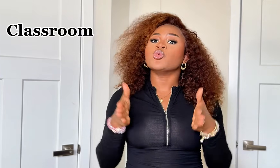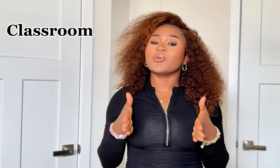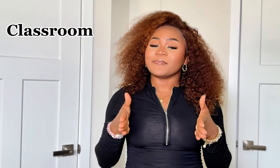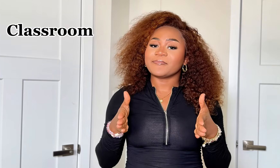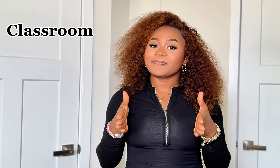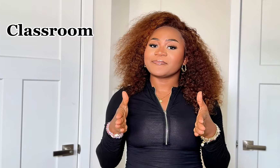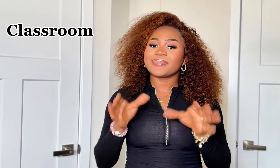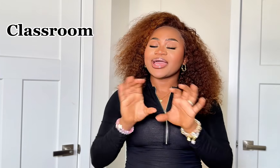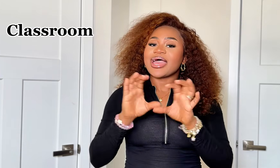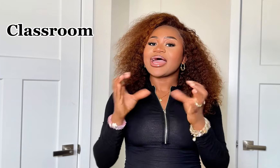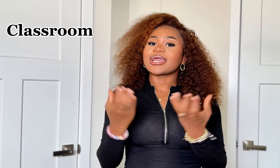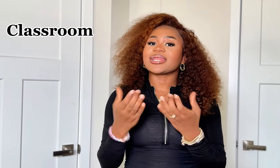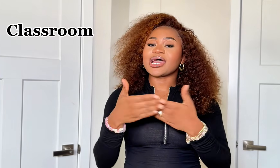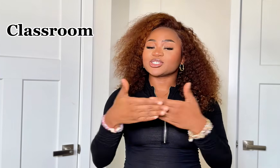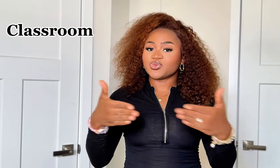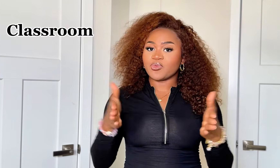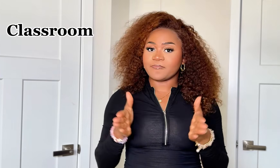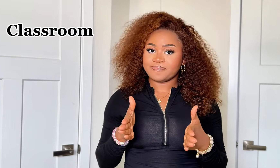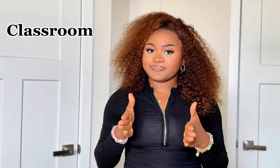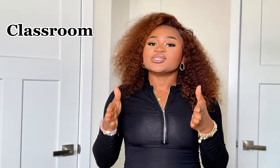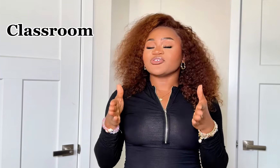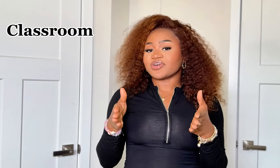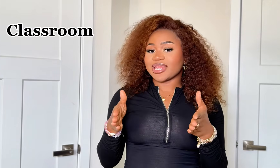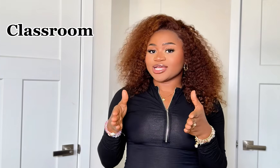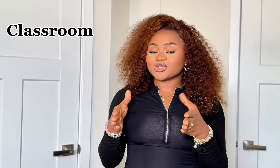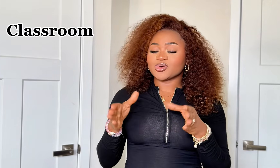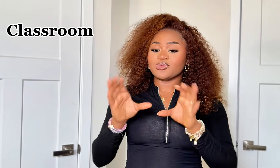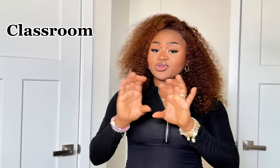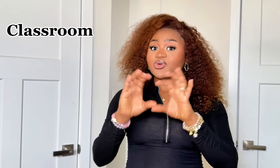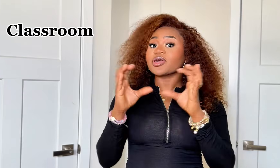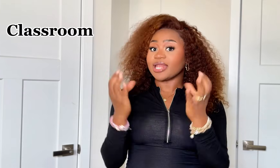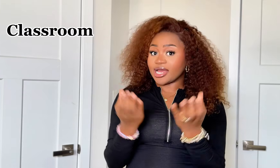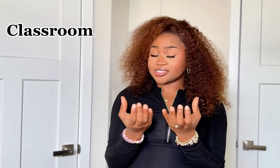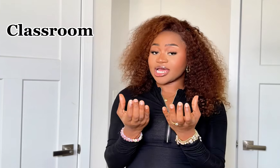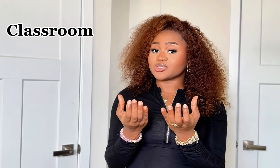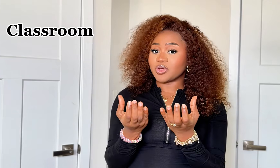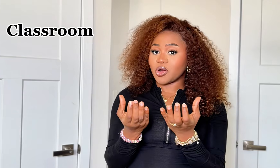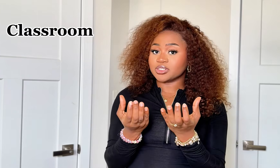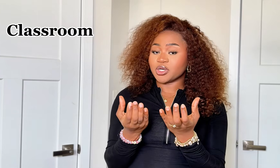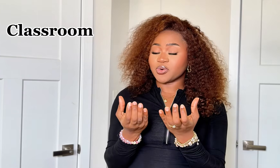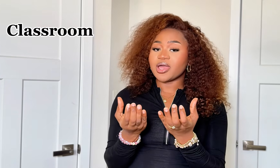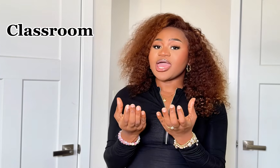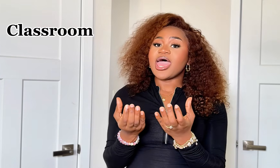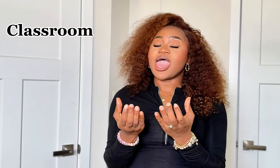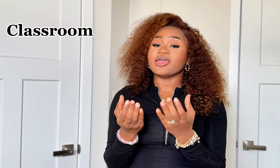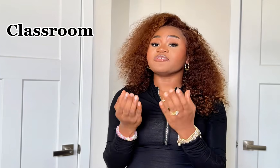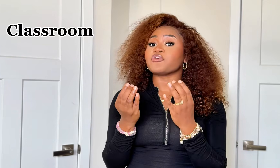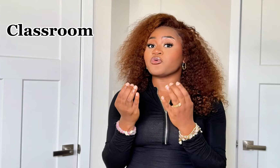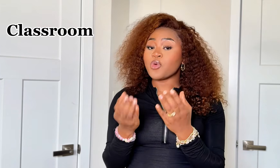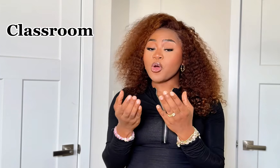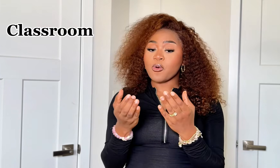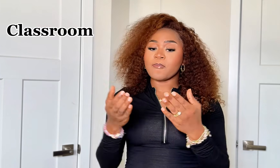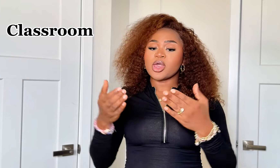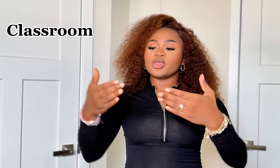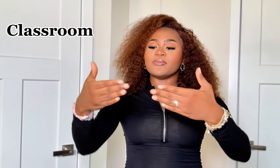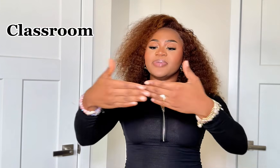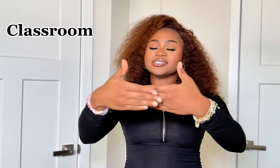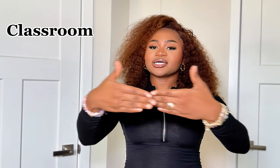room. Classroom. So for classroom, you do class as we all know, and for room, you